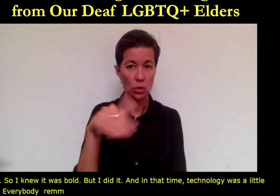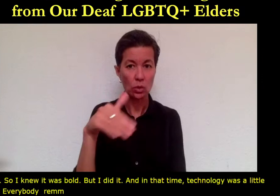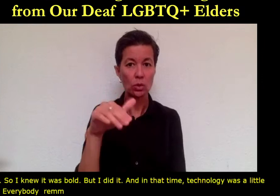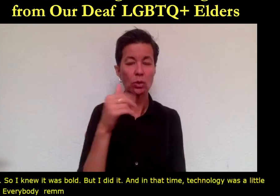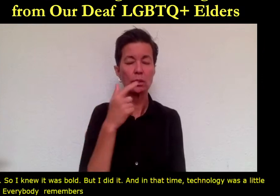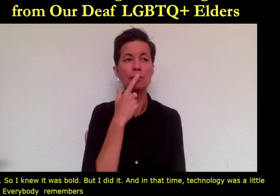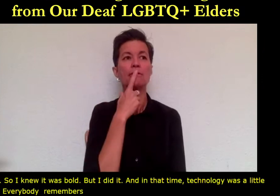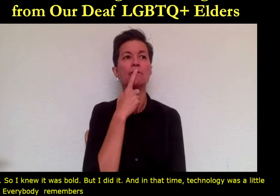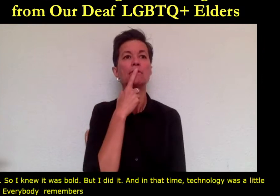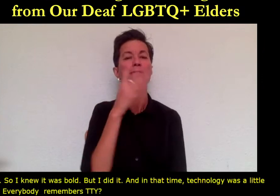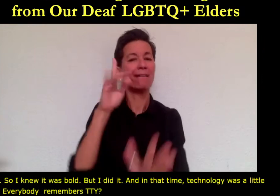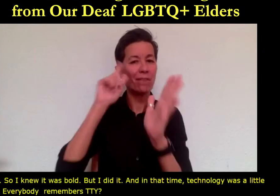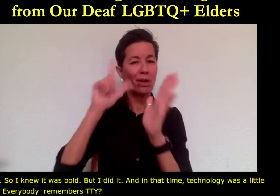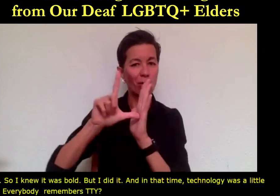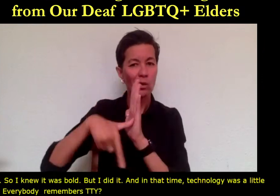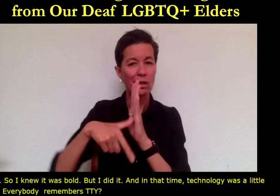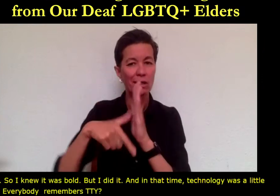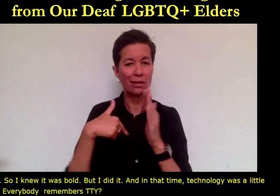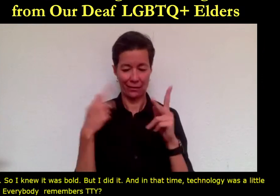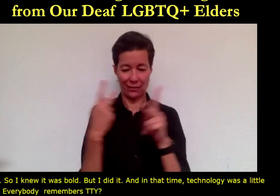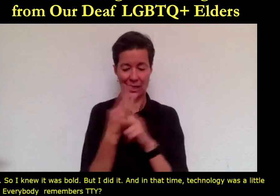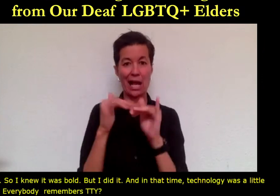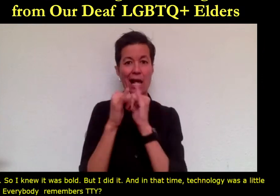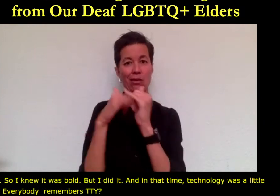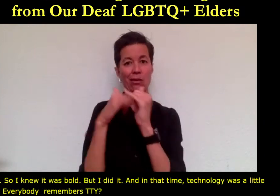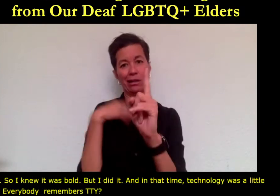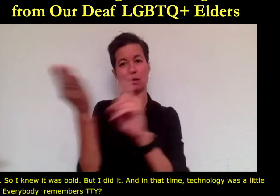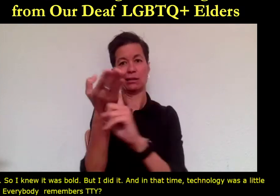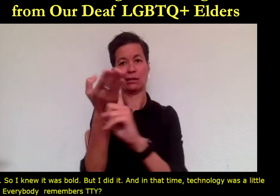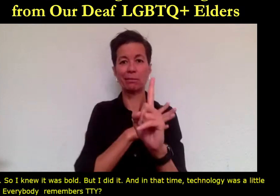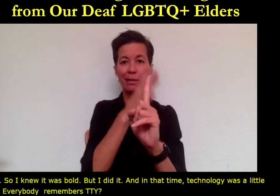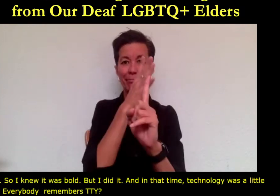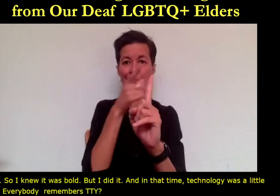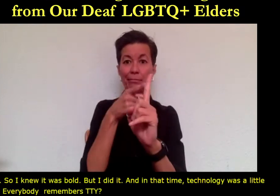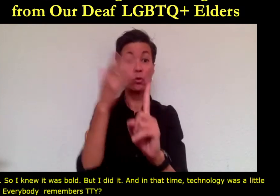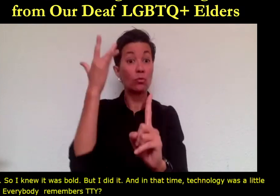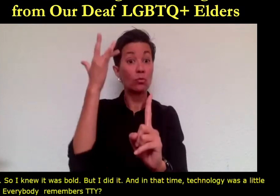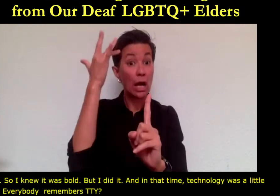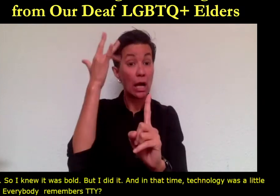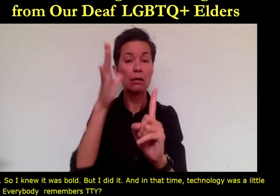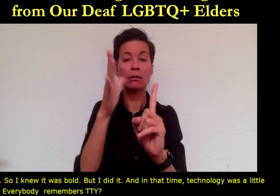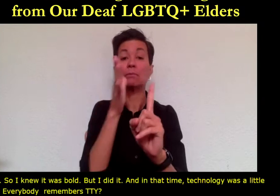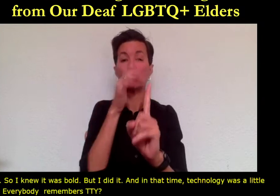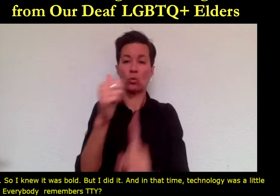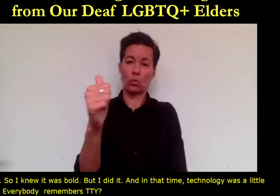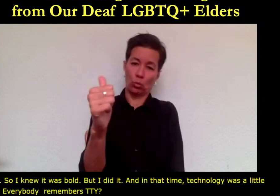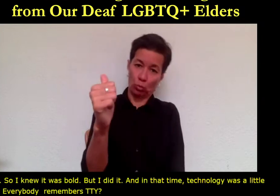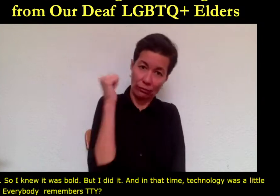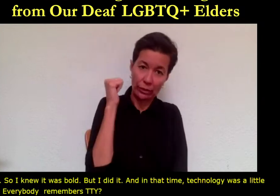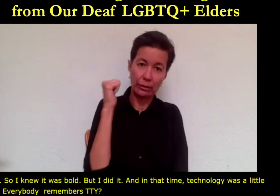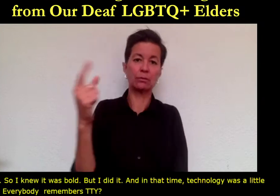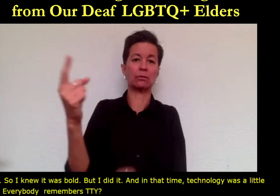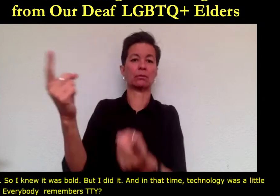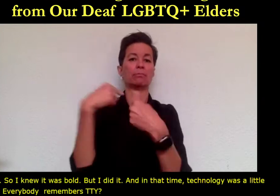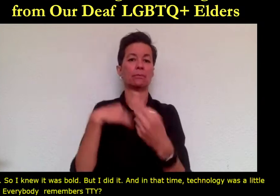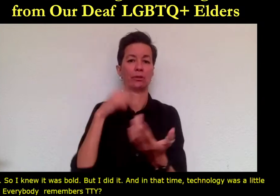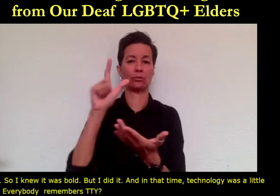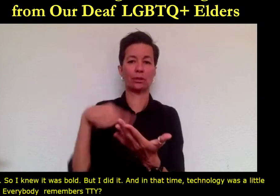and unfortunately my family disowned me because of that for a while it was i had to figure out you i had to come back to my mom try to convince her but my mother